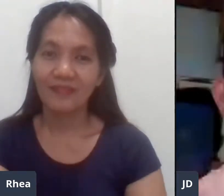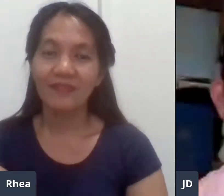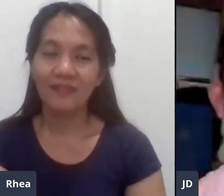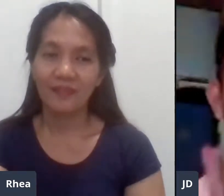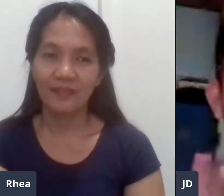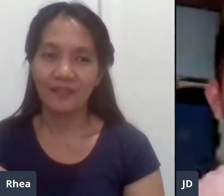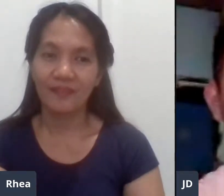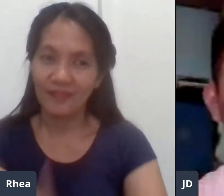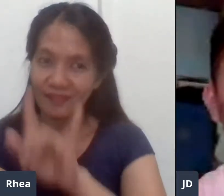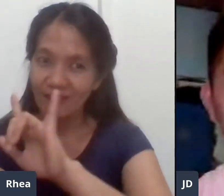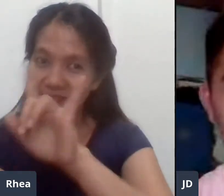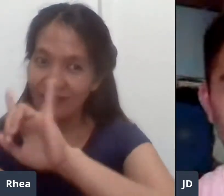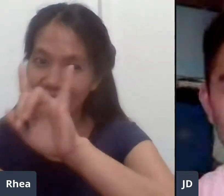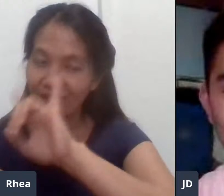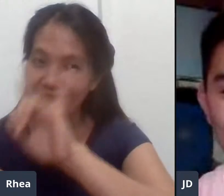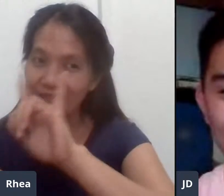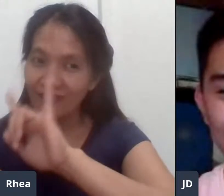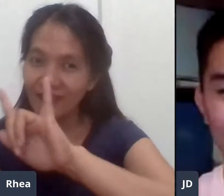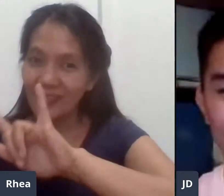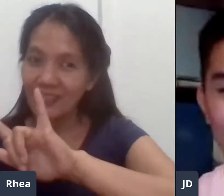Rhea, and thank you, Ma'am Jelaine.